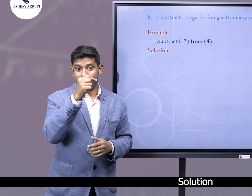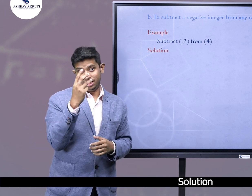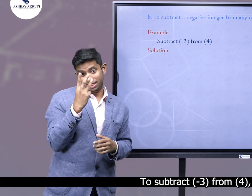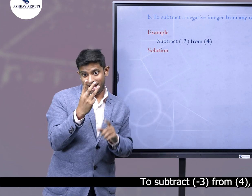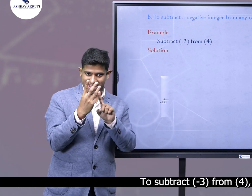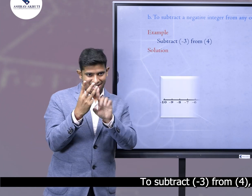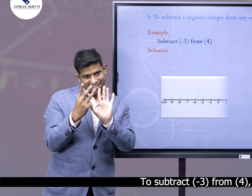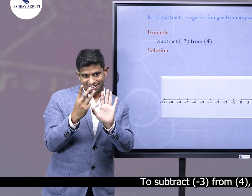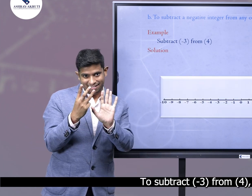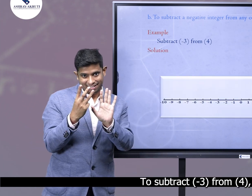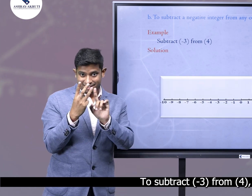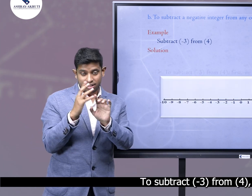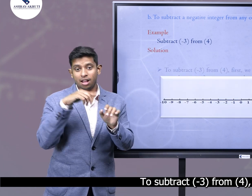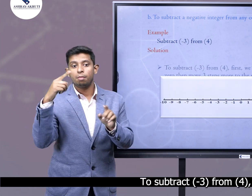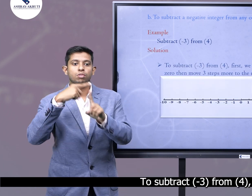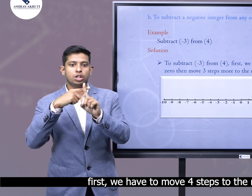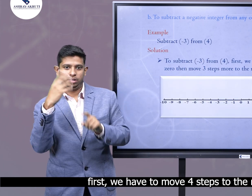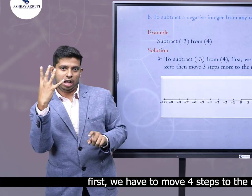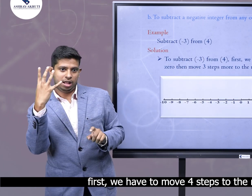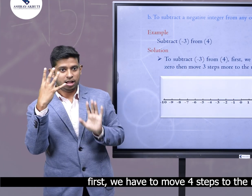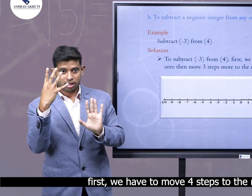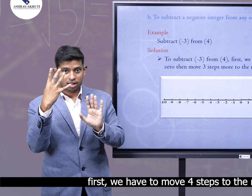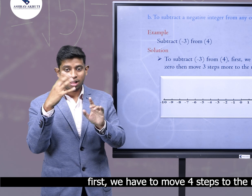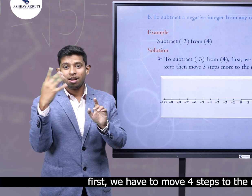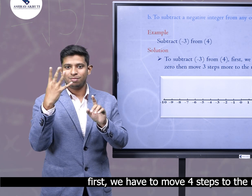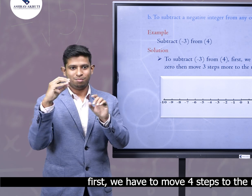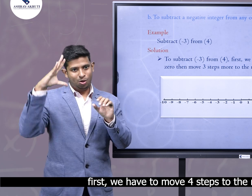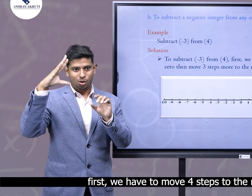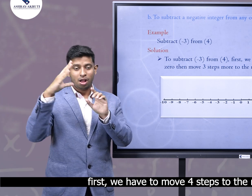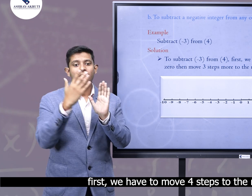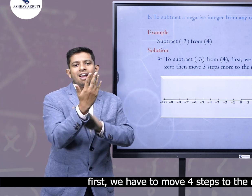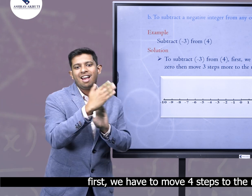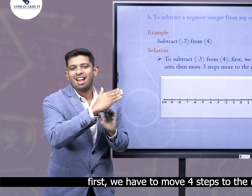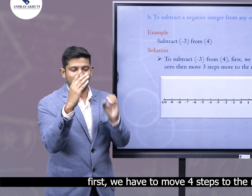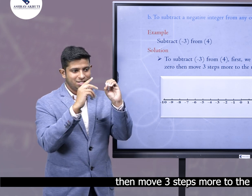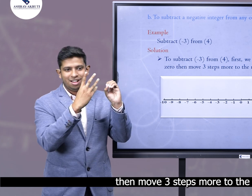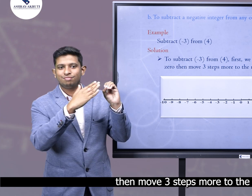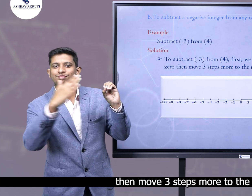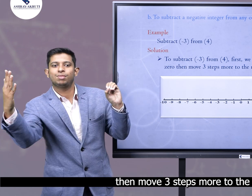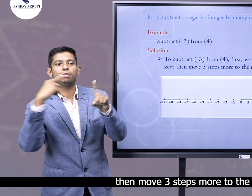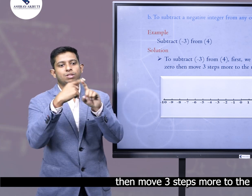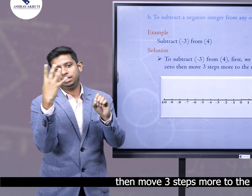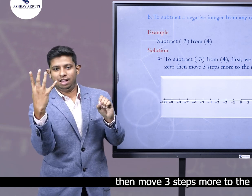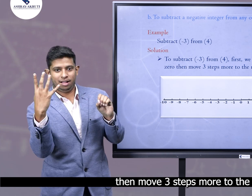To subtract minus 3 from 4, first we have to move 4 steps to the right of 0, then move 3 steps more to the